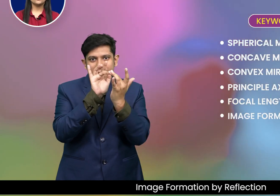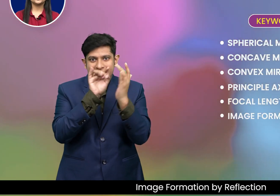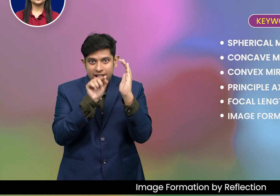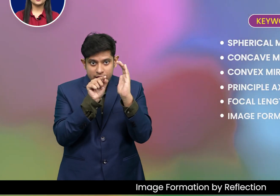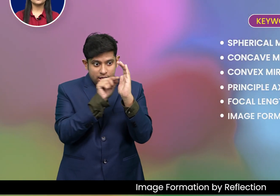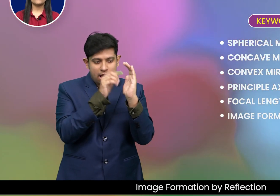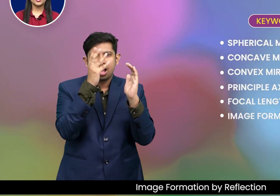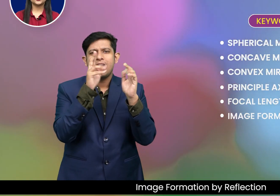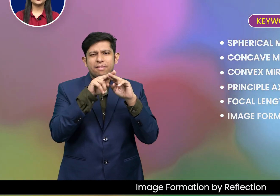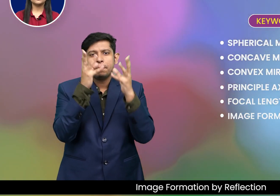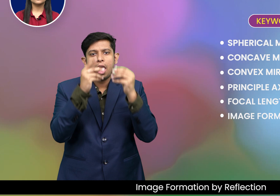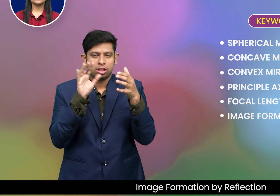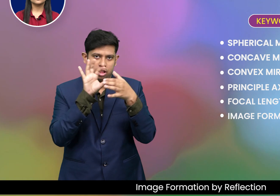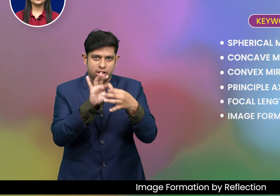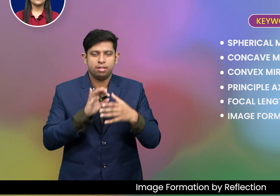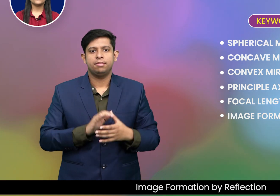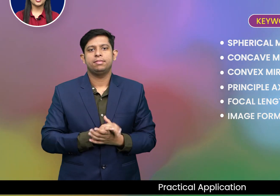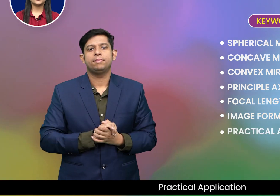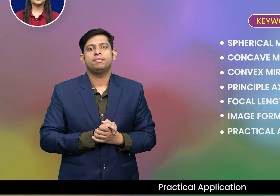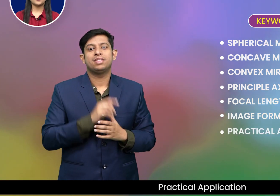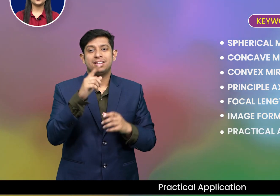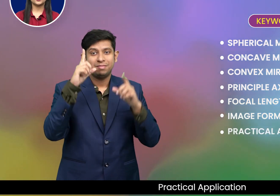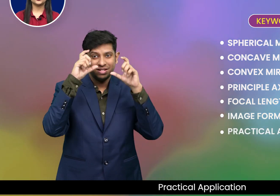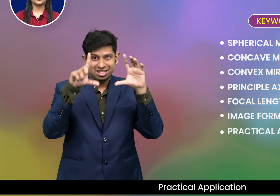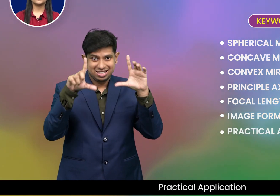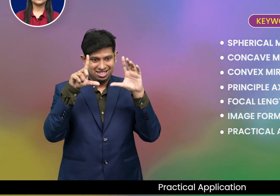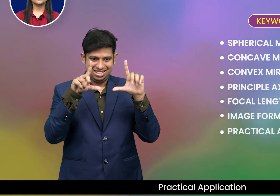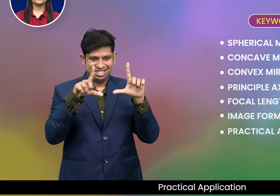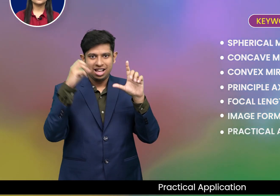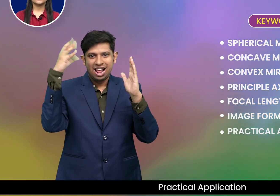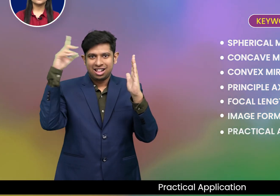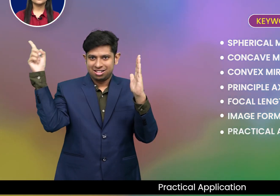image formation by reflection, practical application.